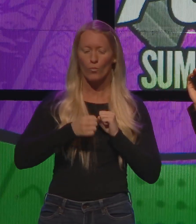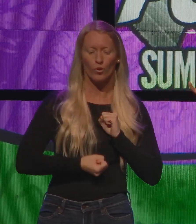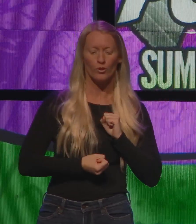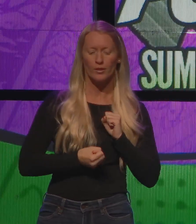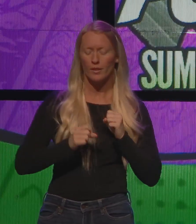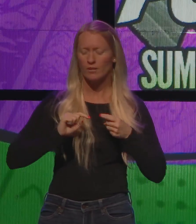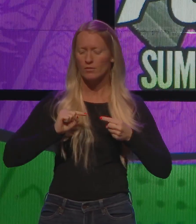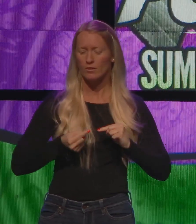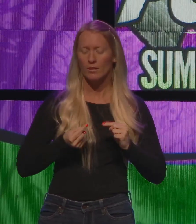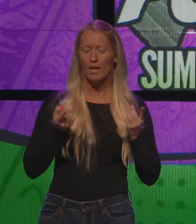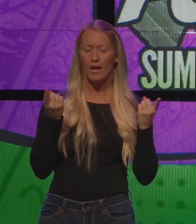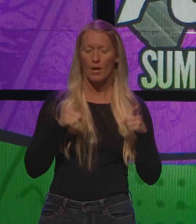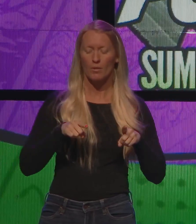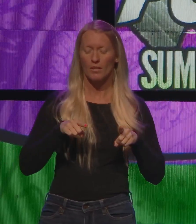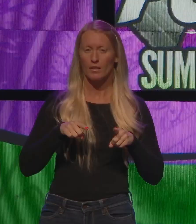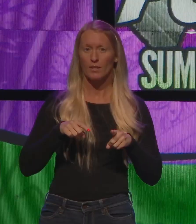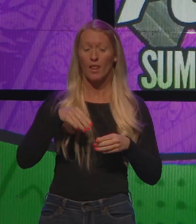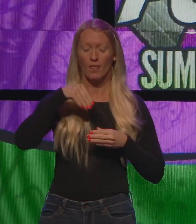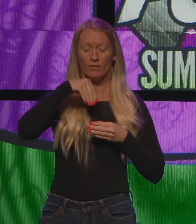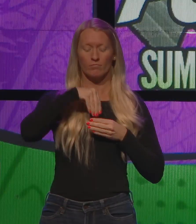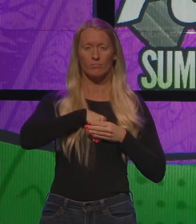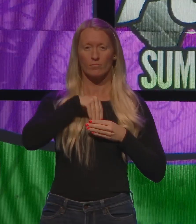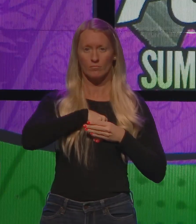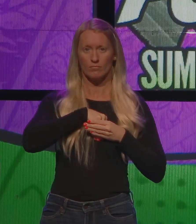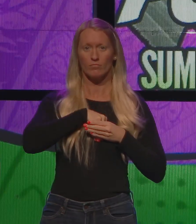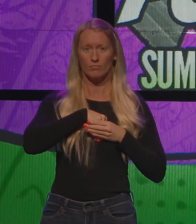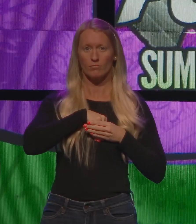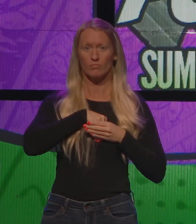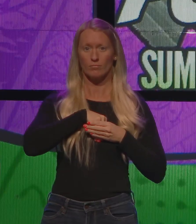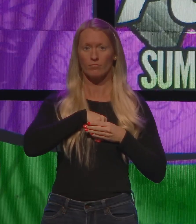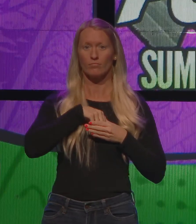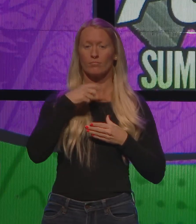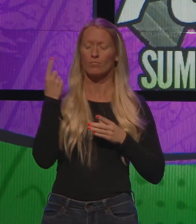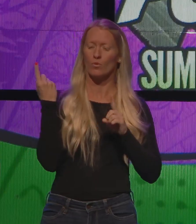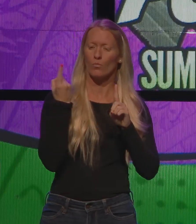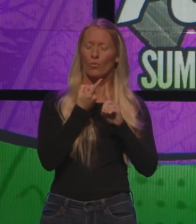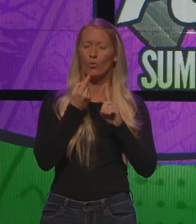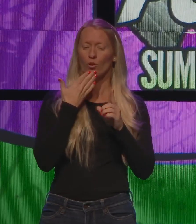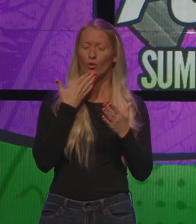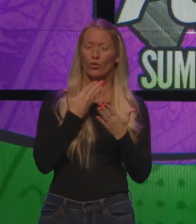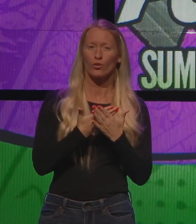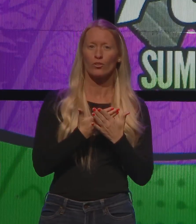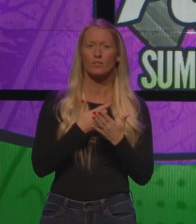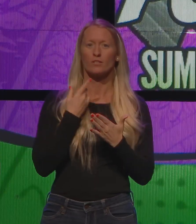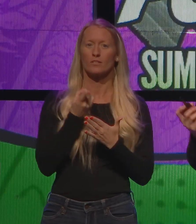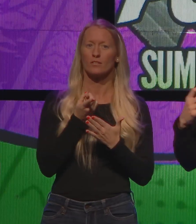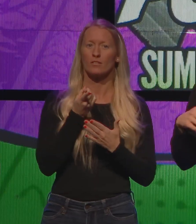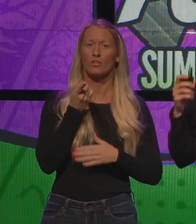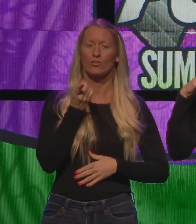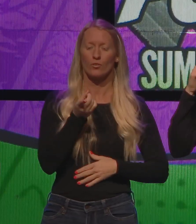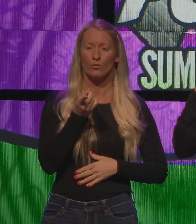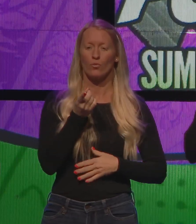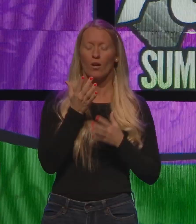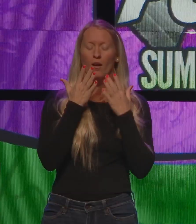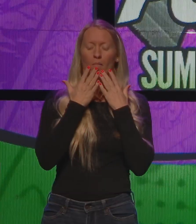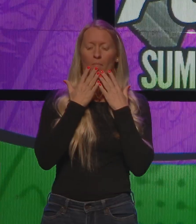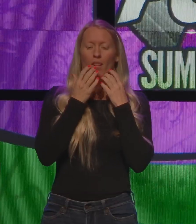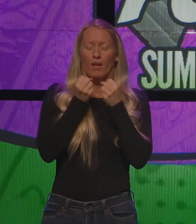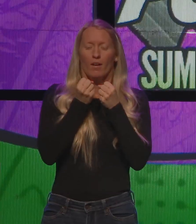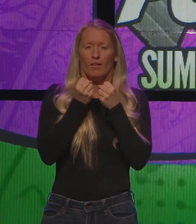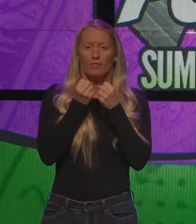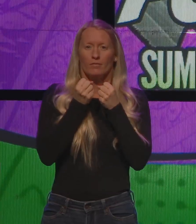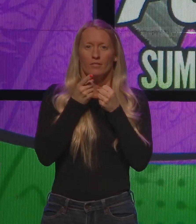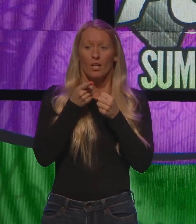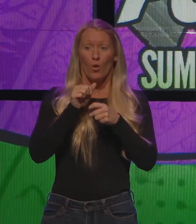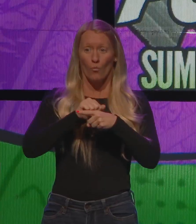at the core is goodness. You are so beloved. All right, so we're going to practice something because we all need to rewire